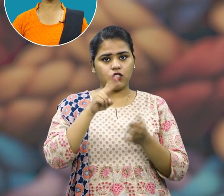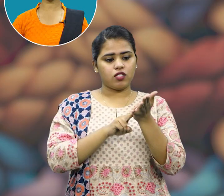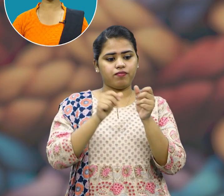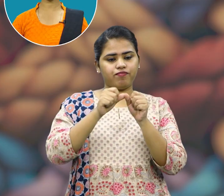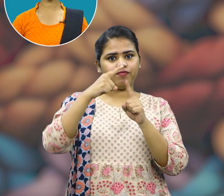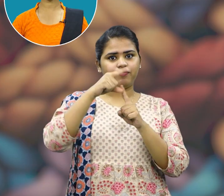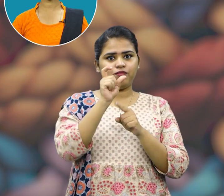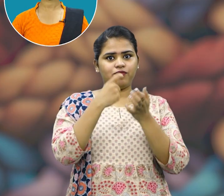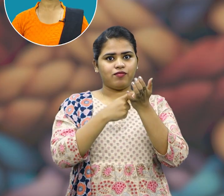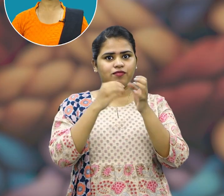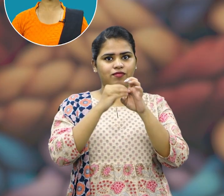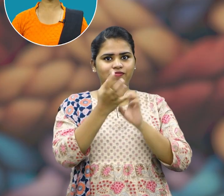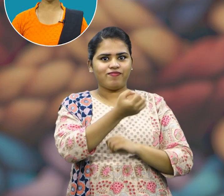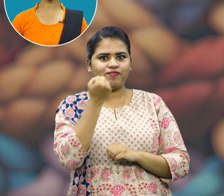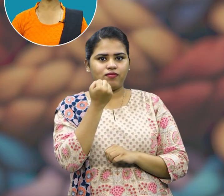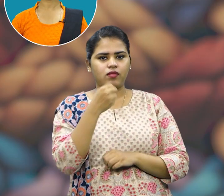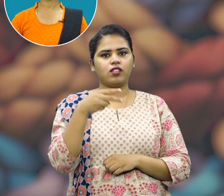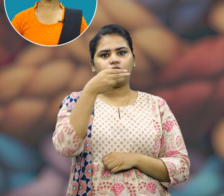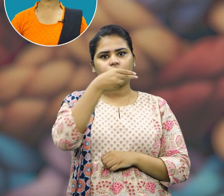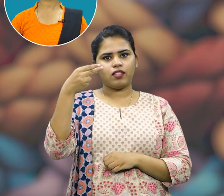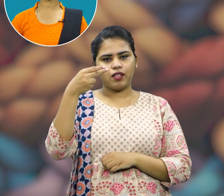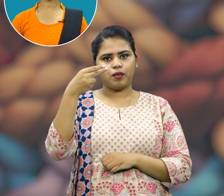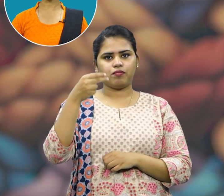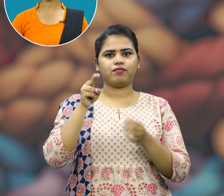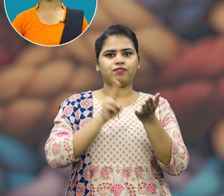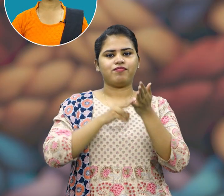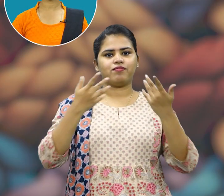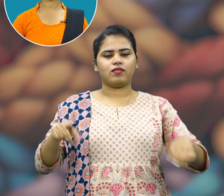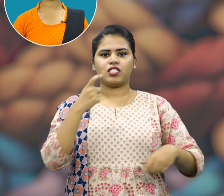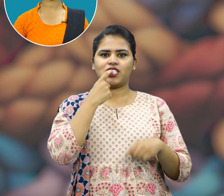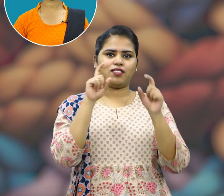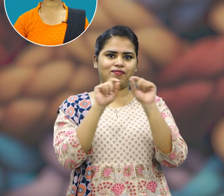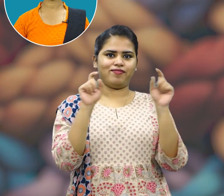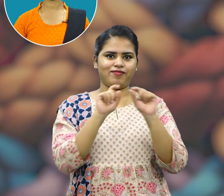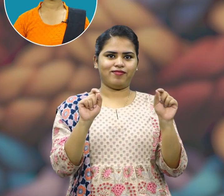the nature, it is called natural fiber.